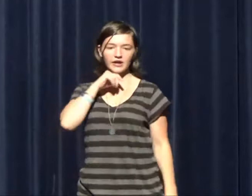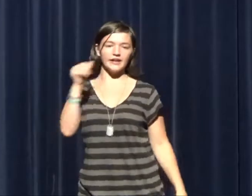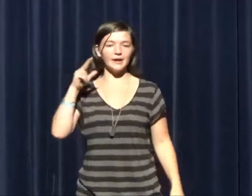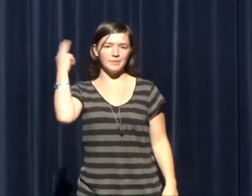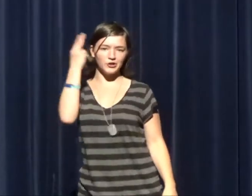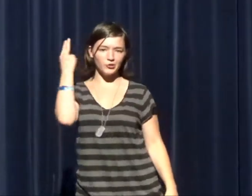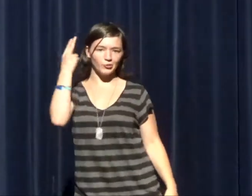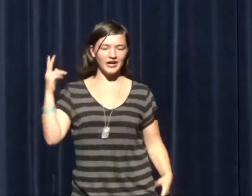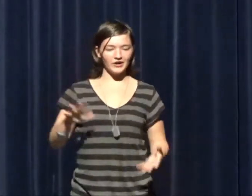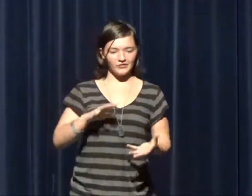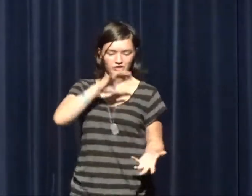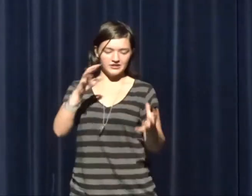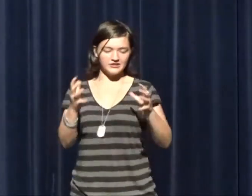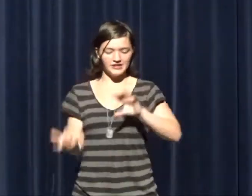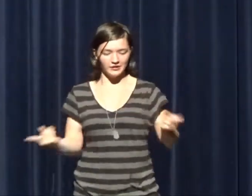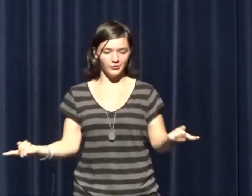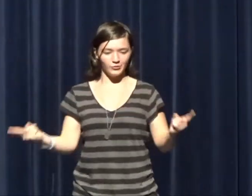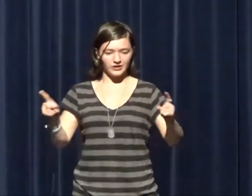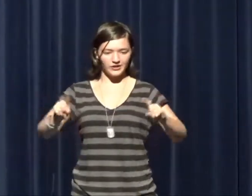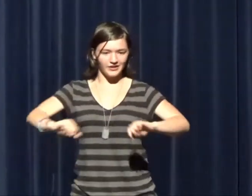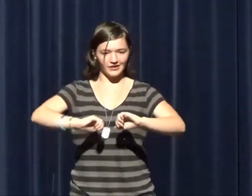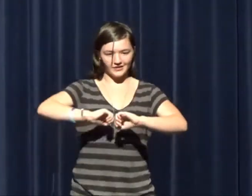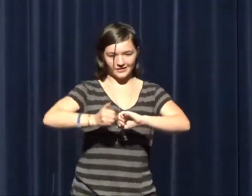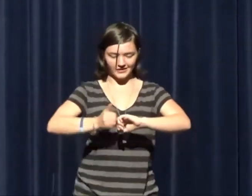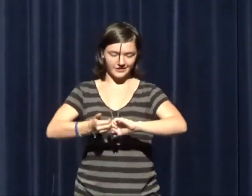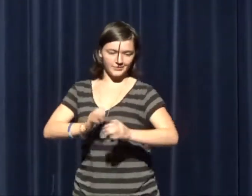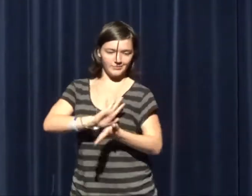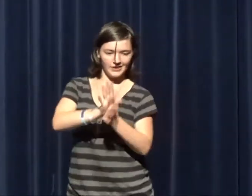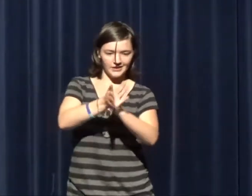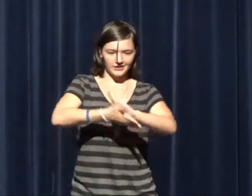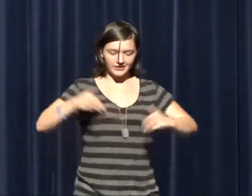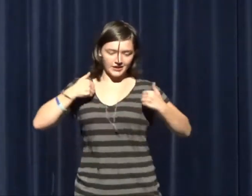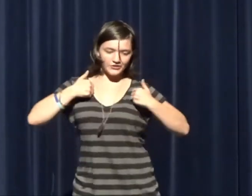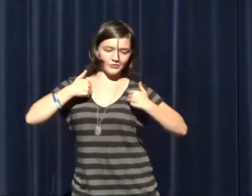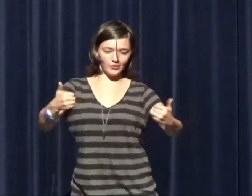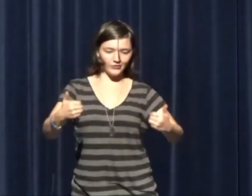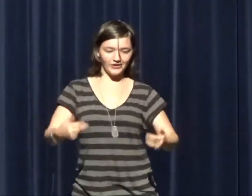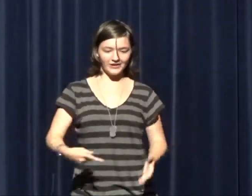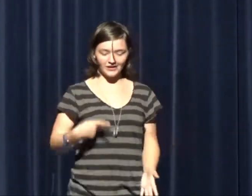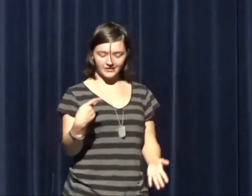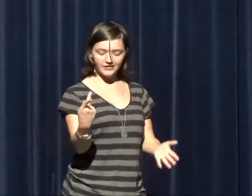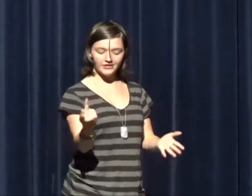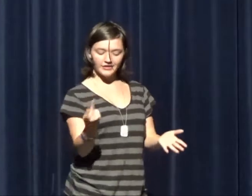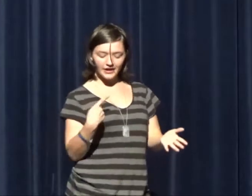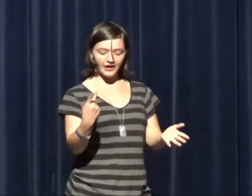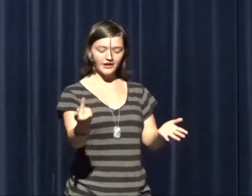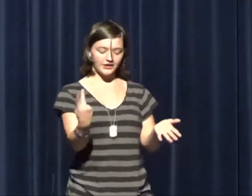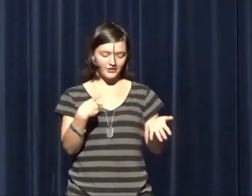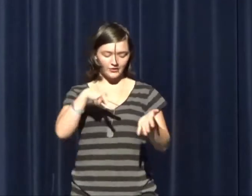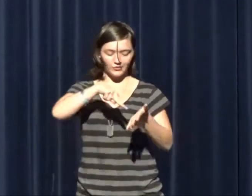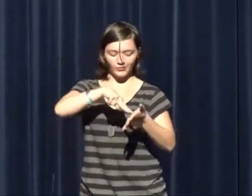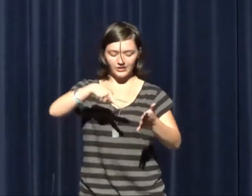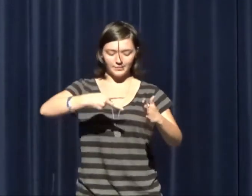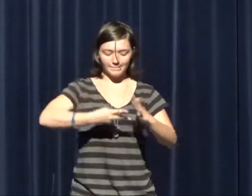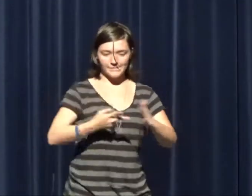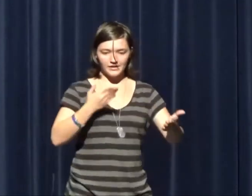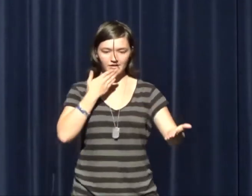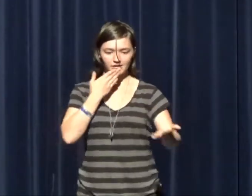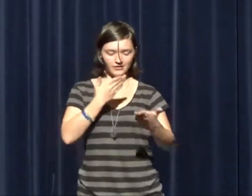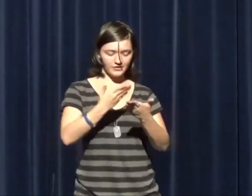and I'm unaware of just how weak I didn't do this, man's got so aggressive I'm not weak, man, I'm not good